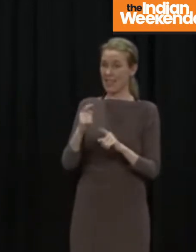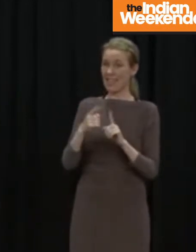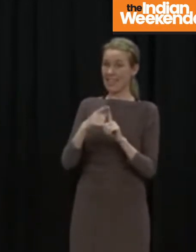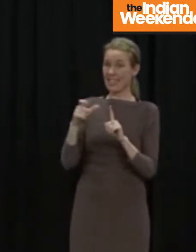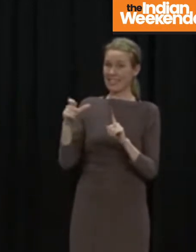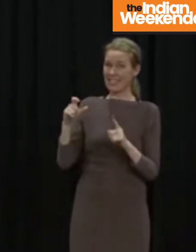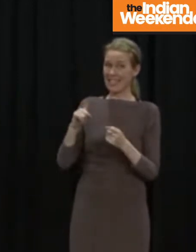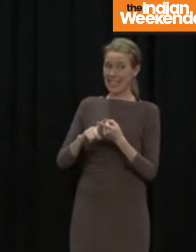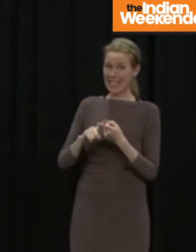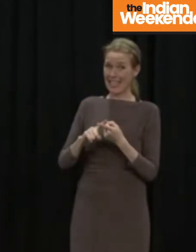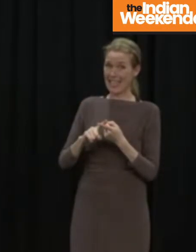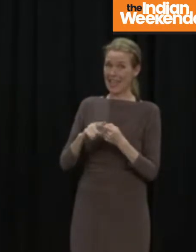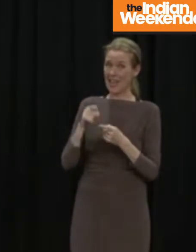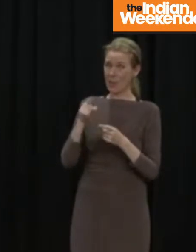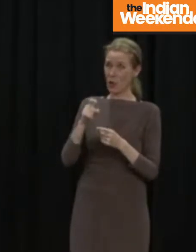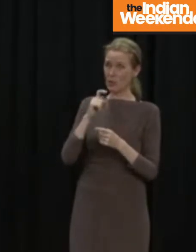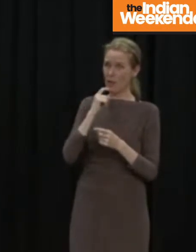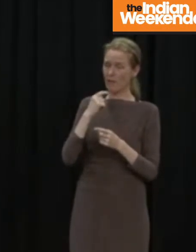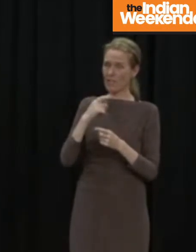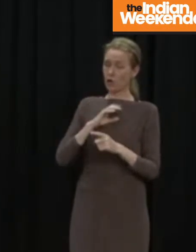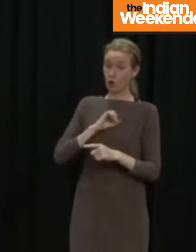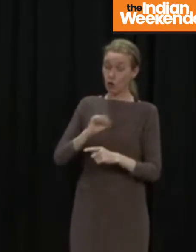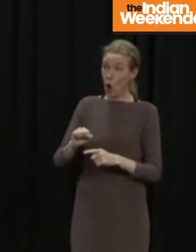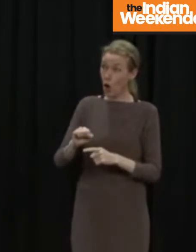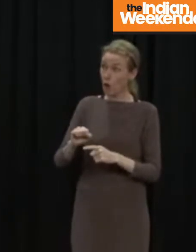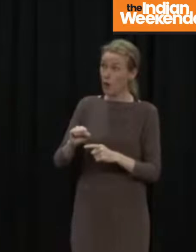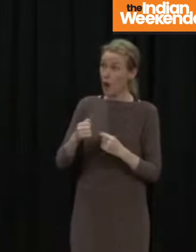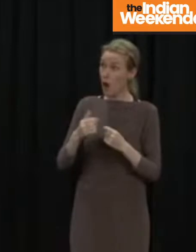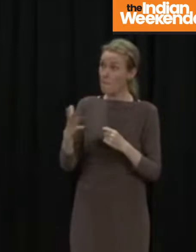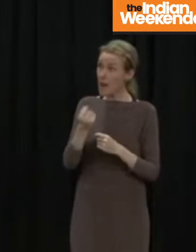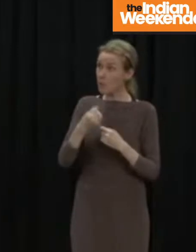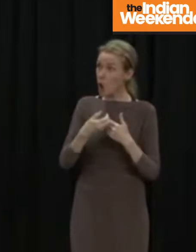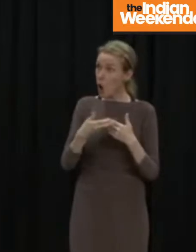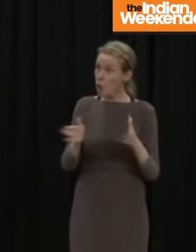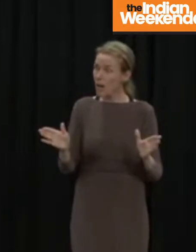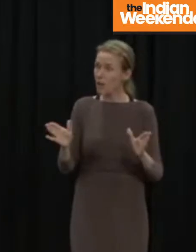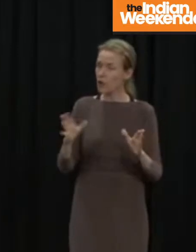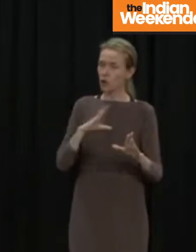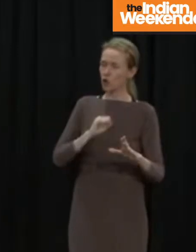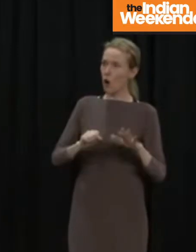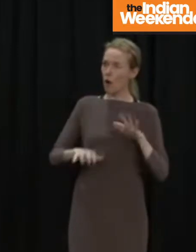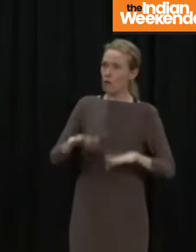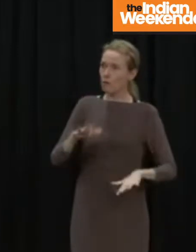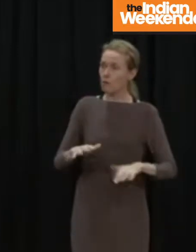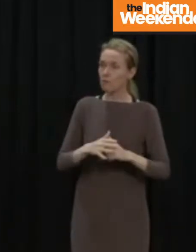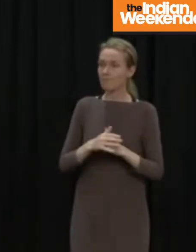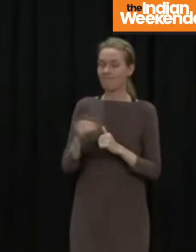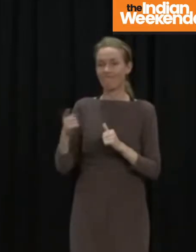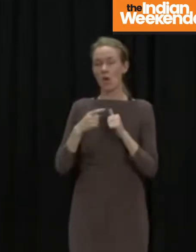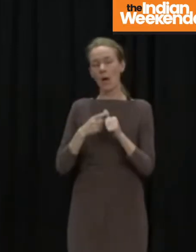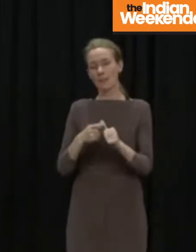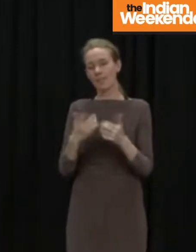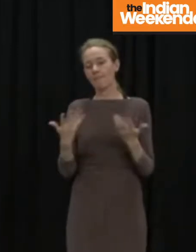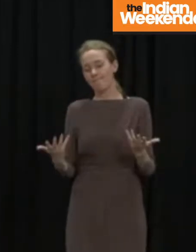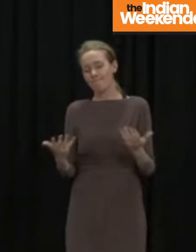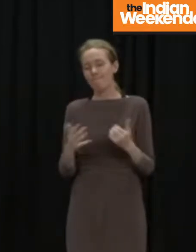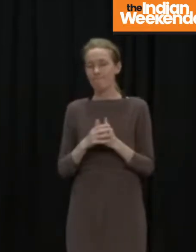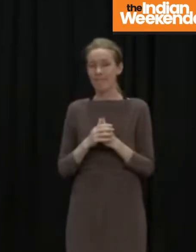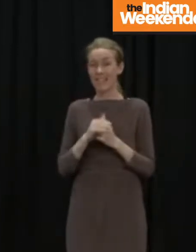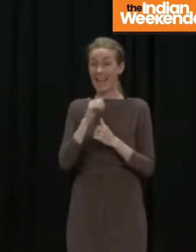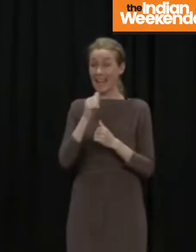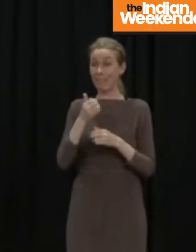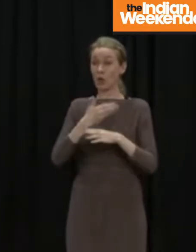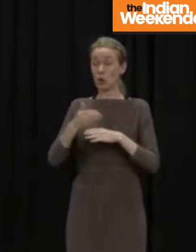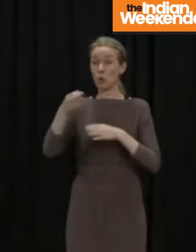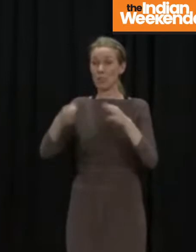week. Do you accept that? One of the things is when you do switch things up a bit and when you change things, that is going to require